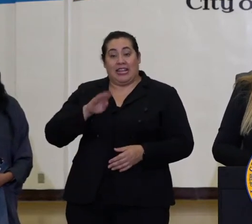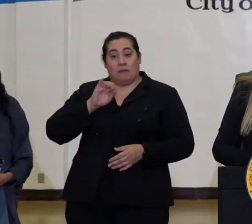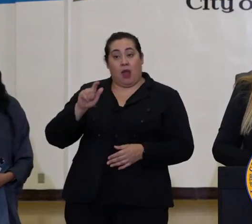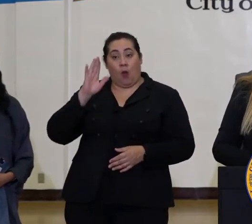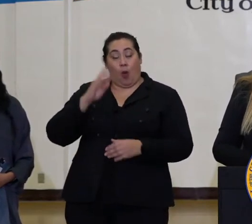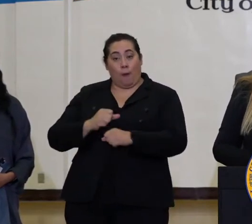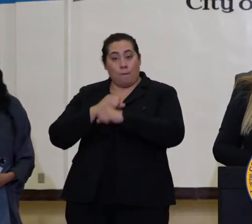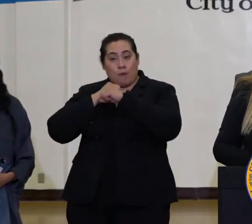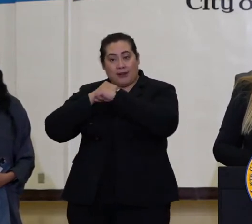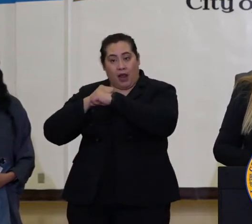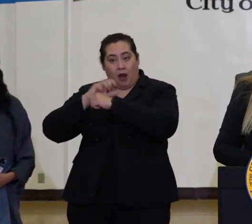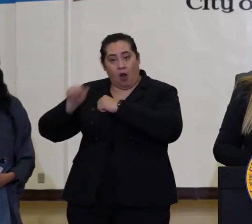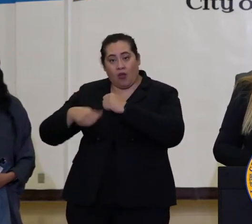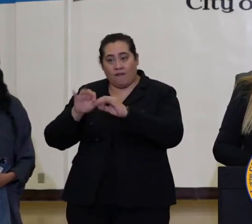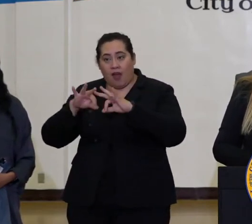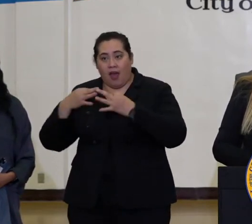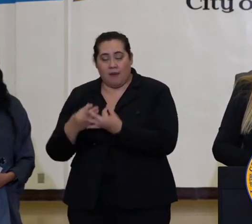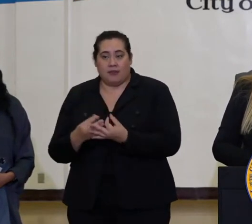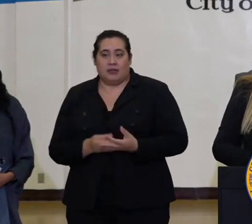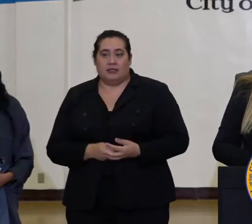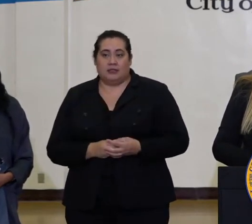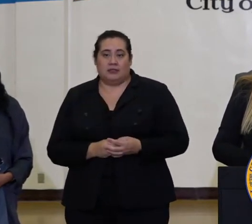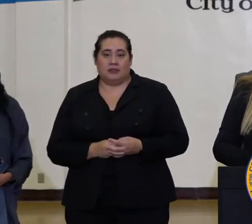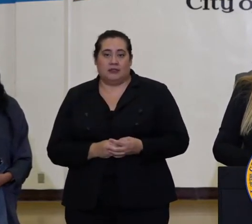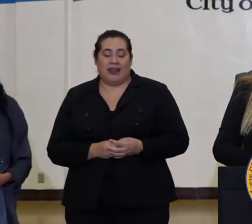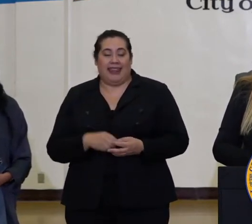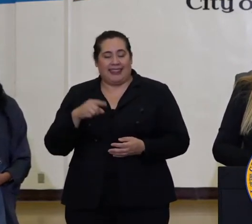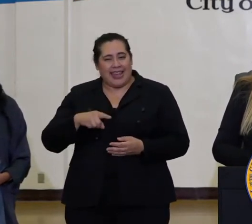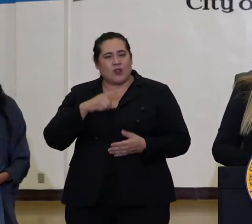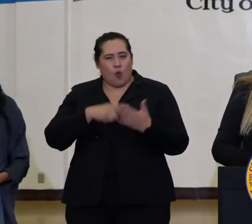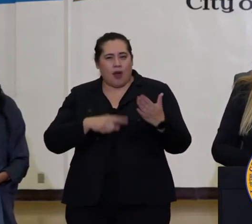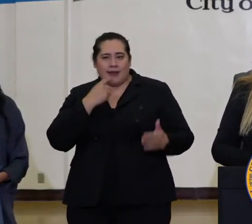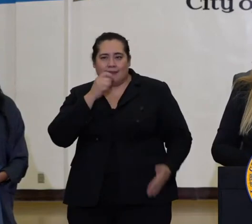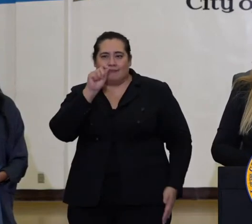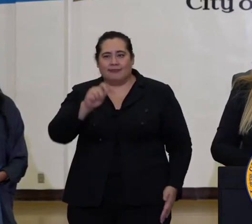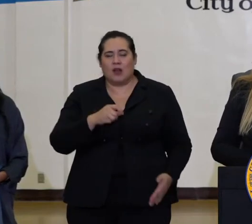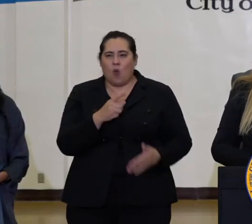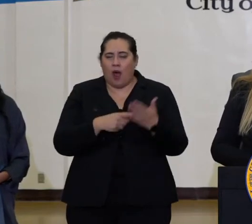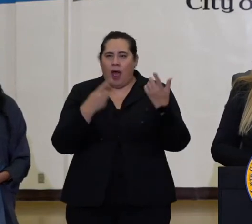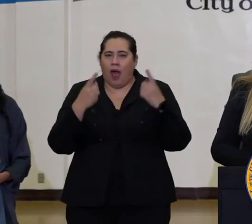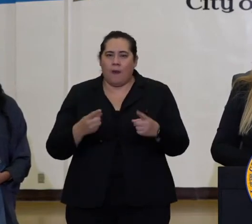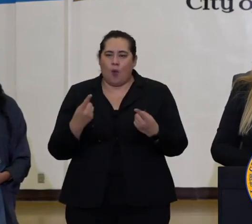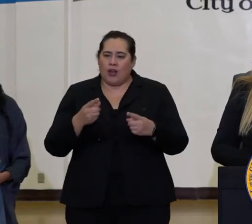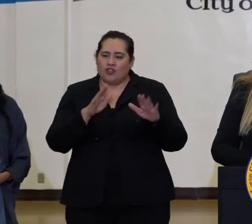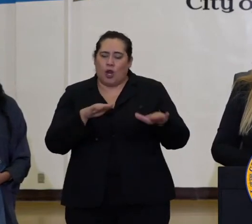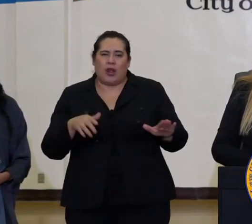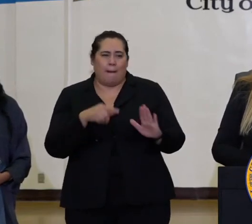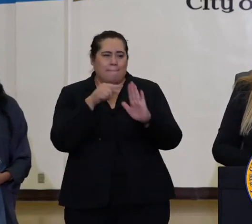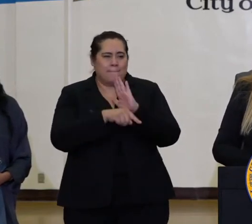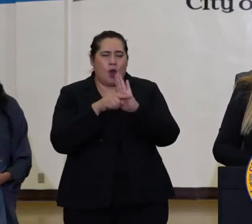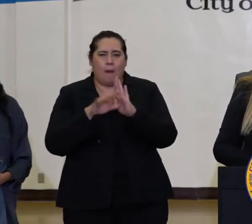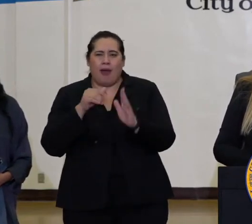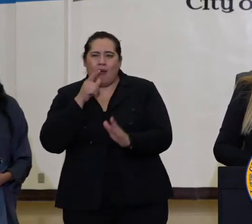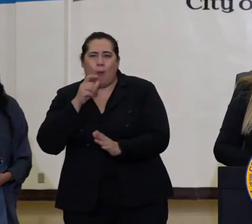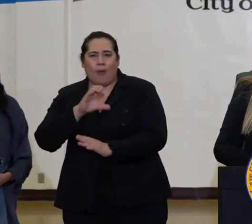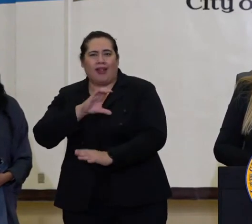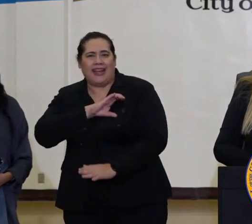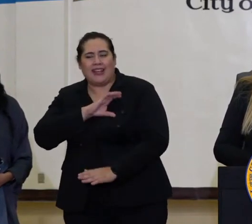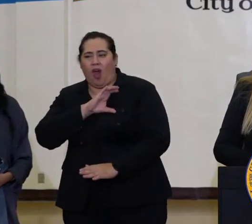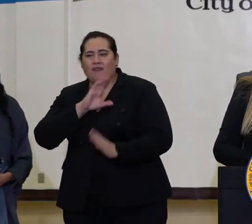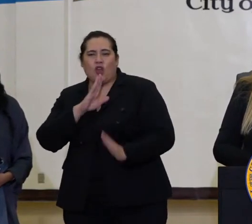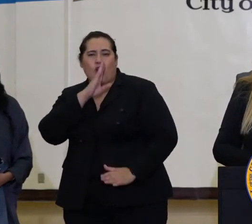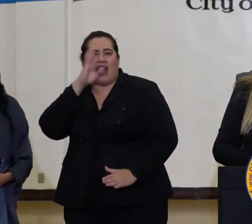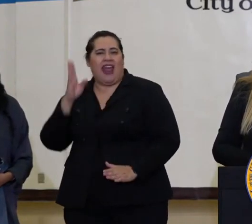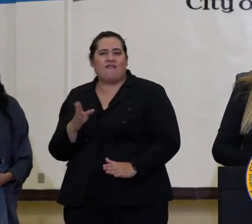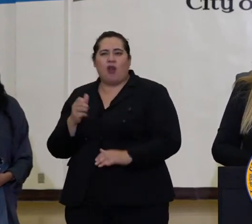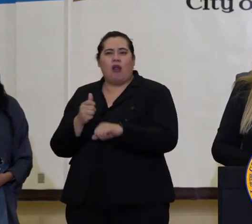is gonna protect other families. This is what it is, what happens when children get murdered by the police. This officer never